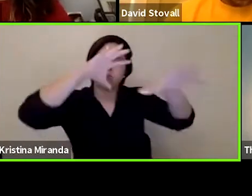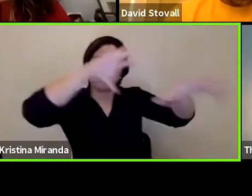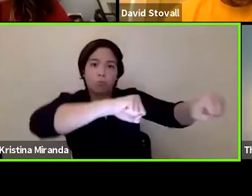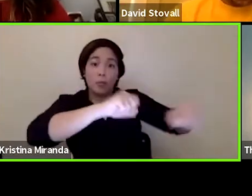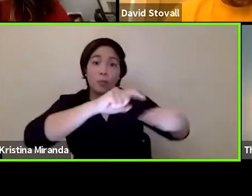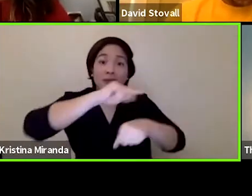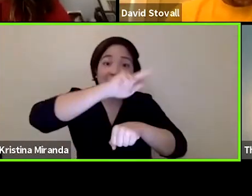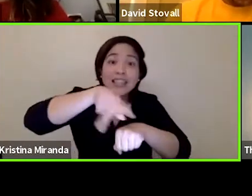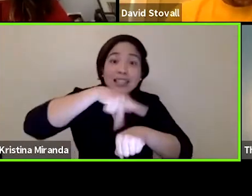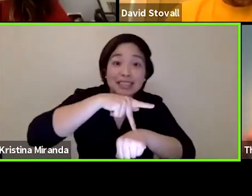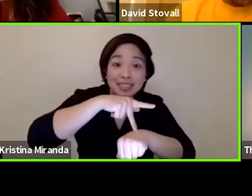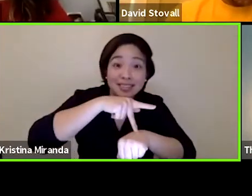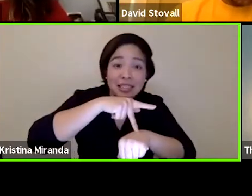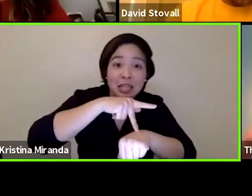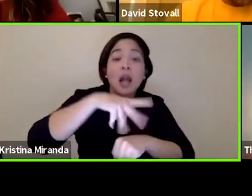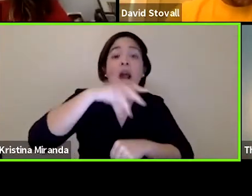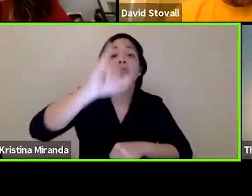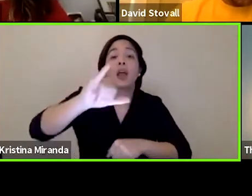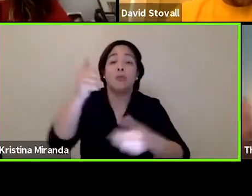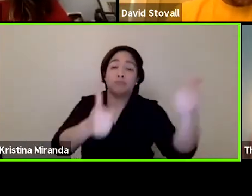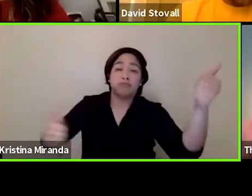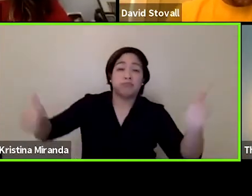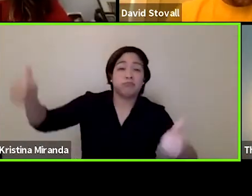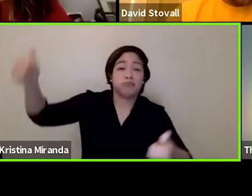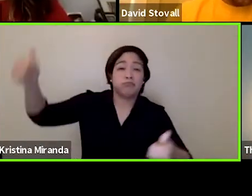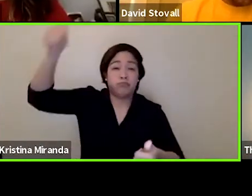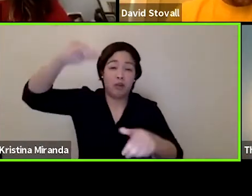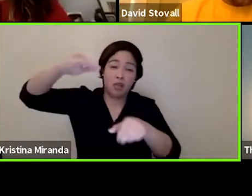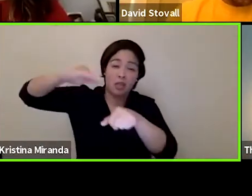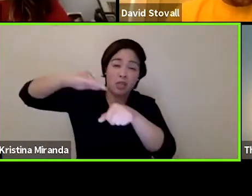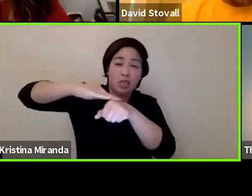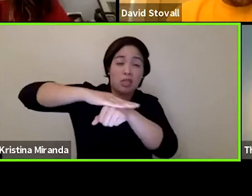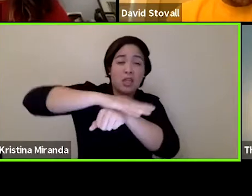an imperialism that took shape in the late